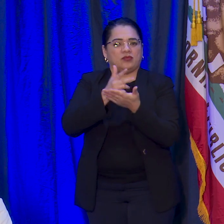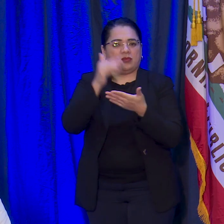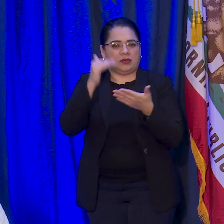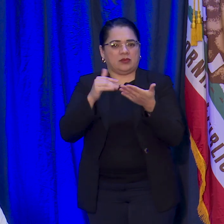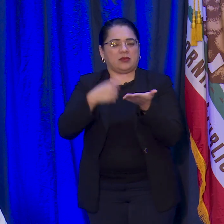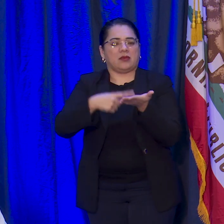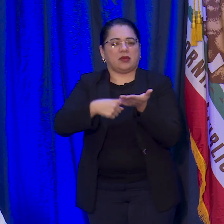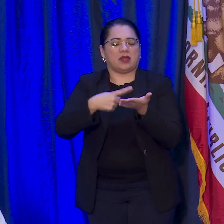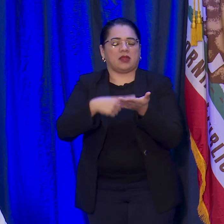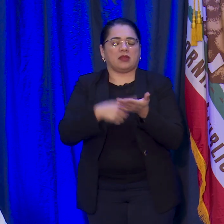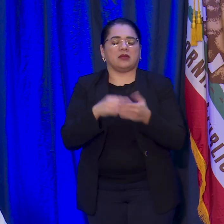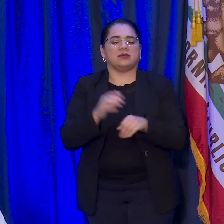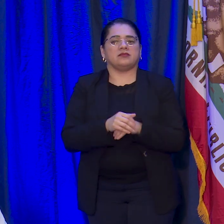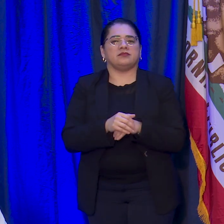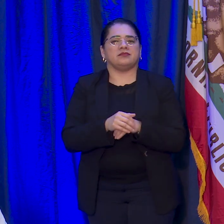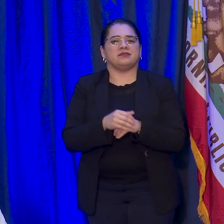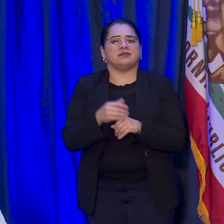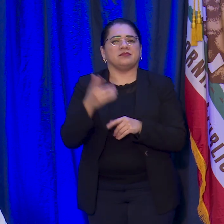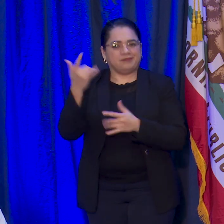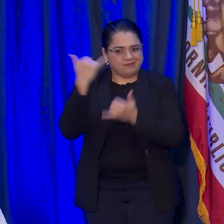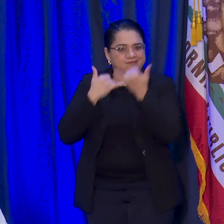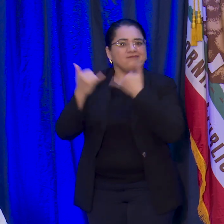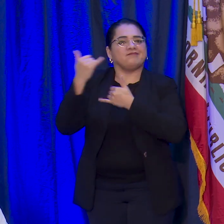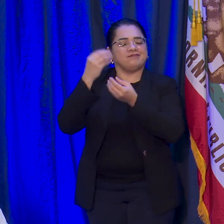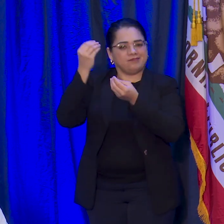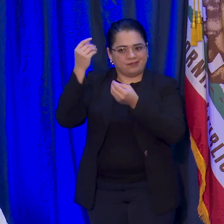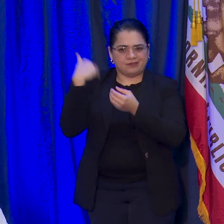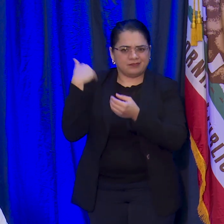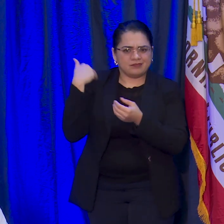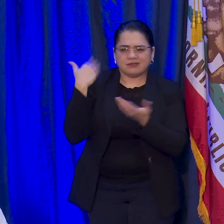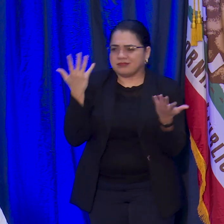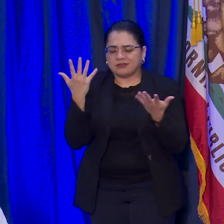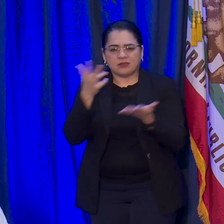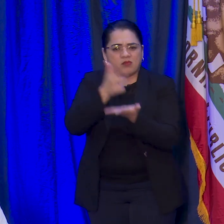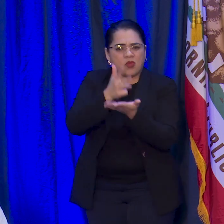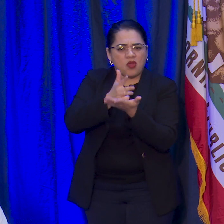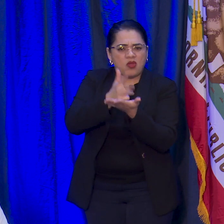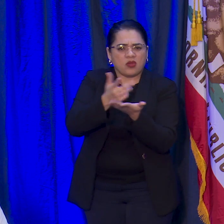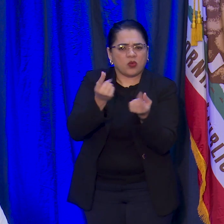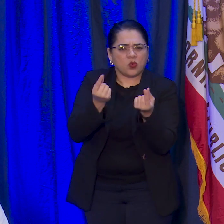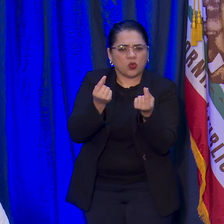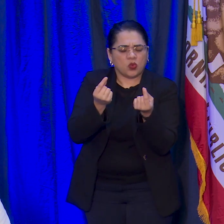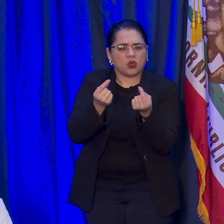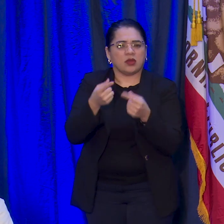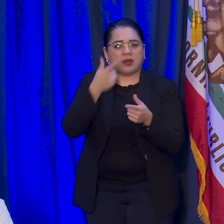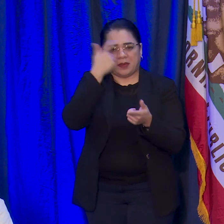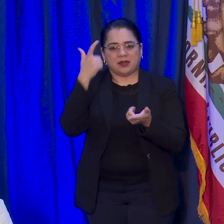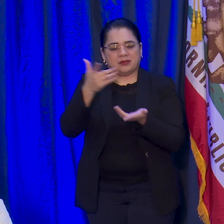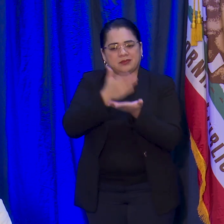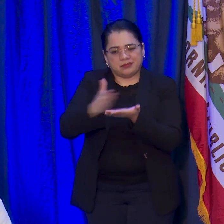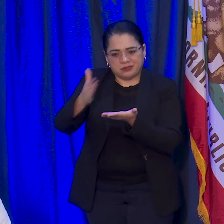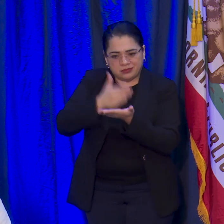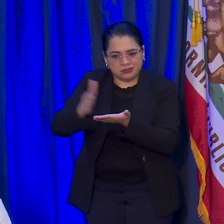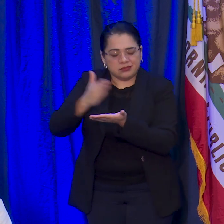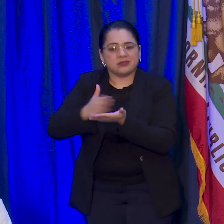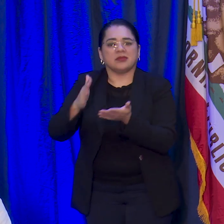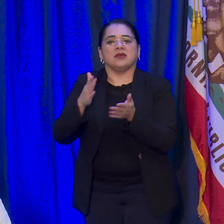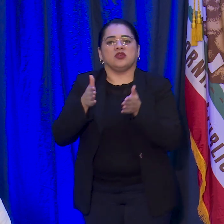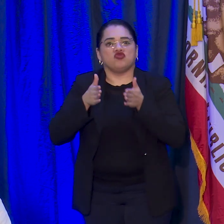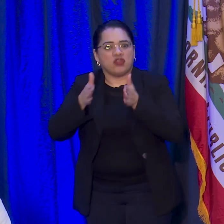A lot of people have been asking questions about parking relief as it relates to street sweeping, and